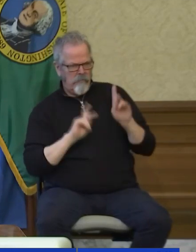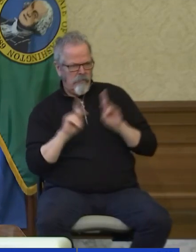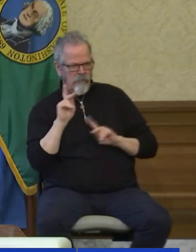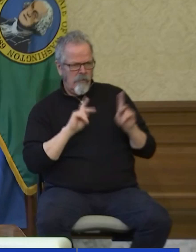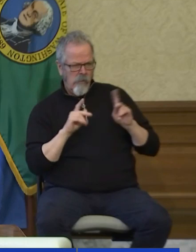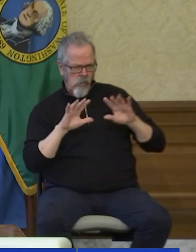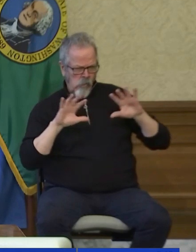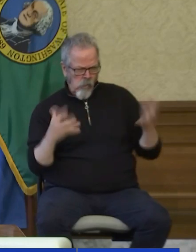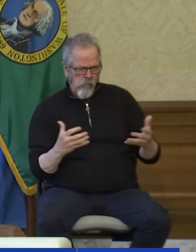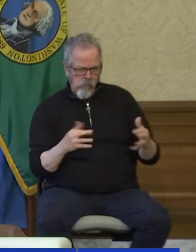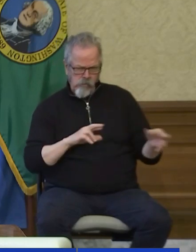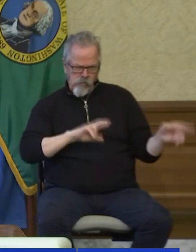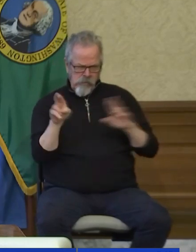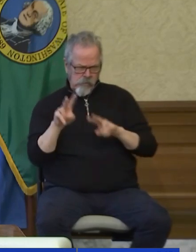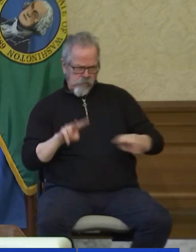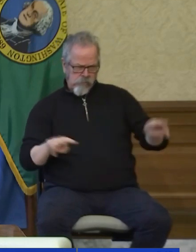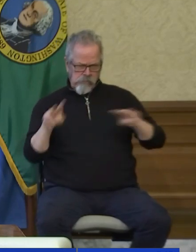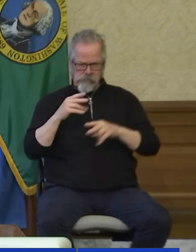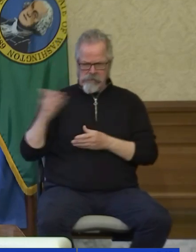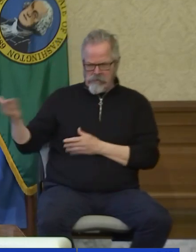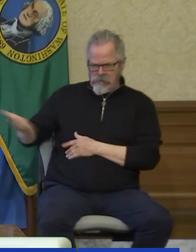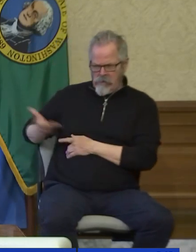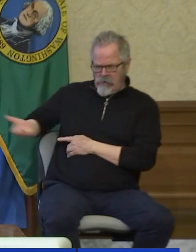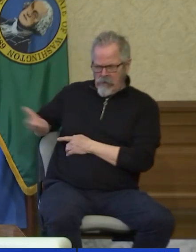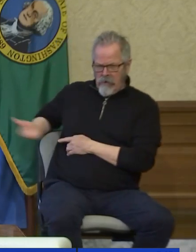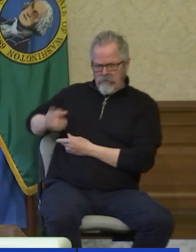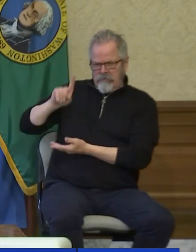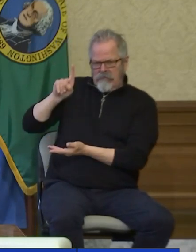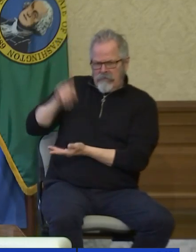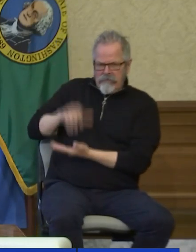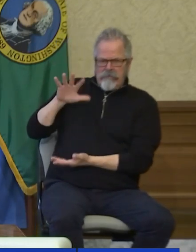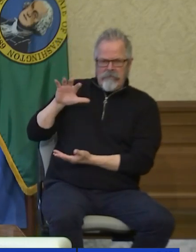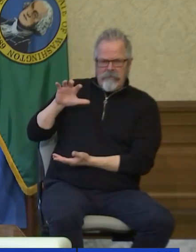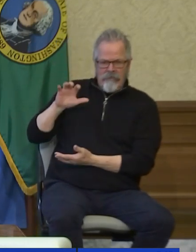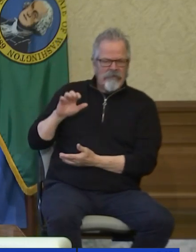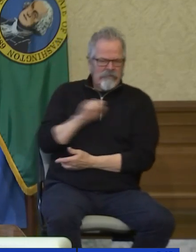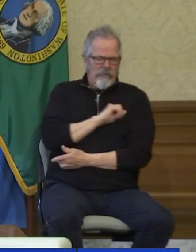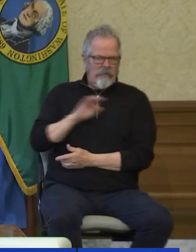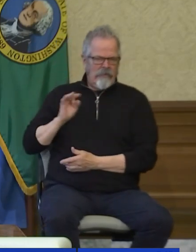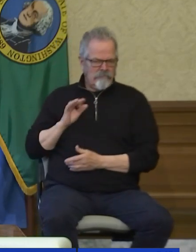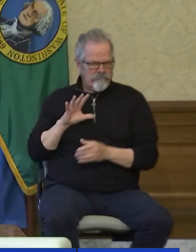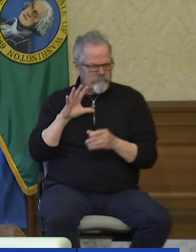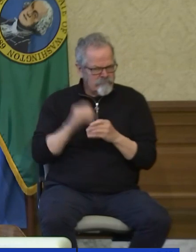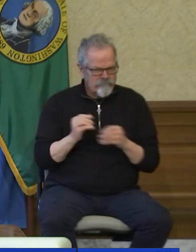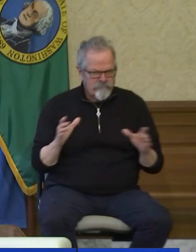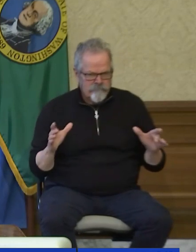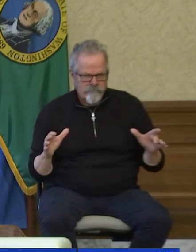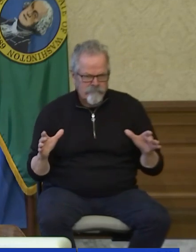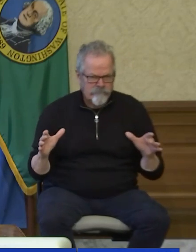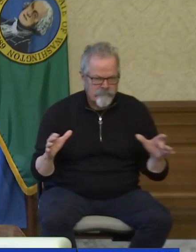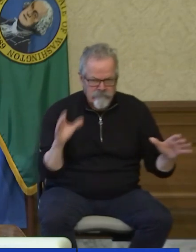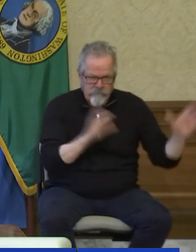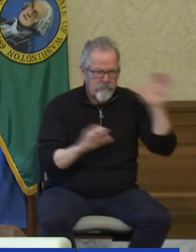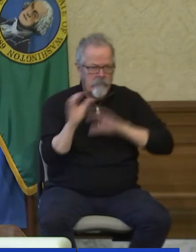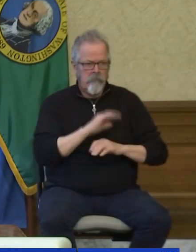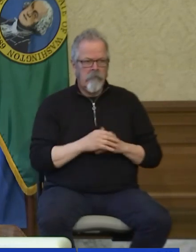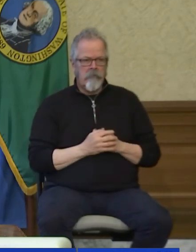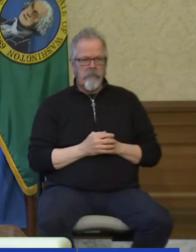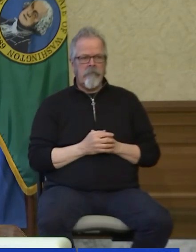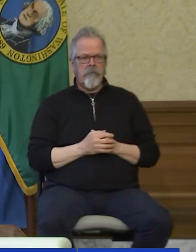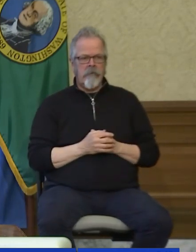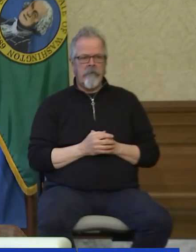who are most vulnerable in our long-term care facilities, our working people that work in very